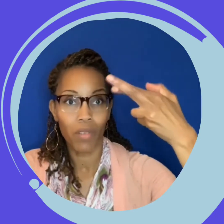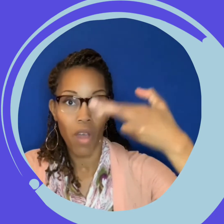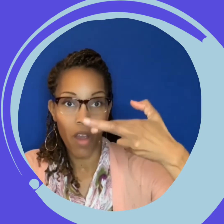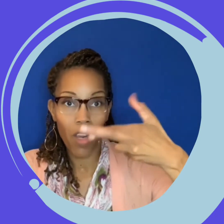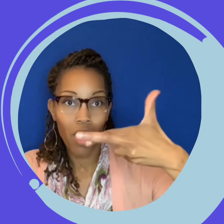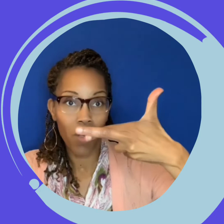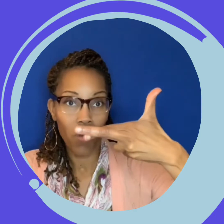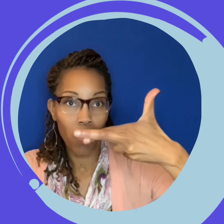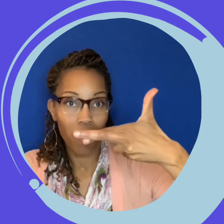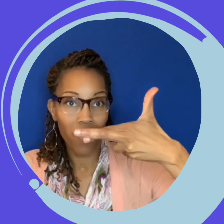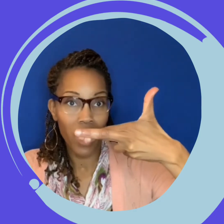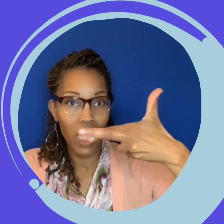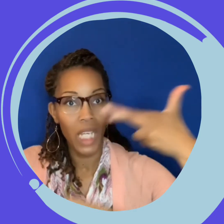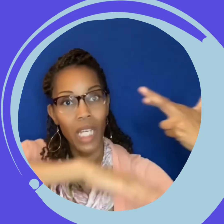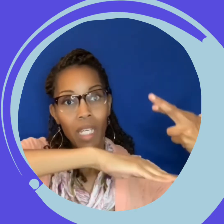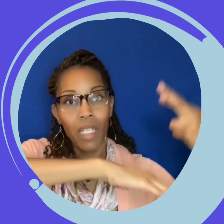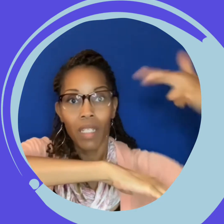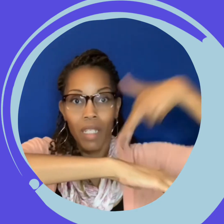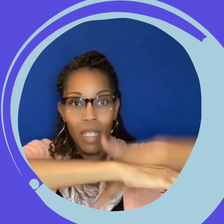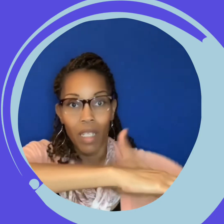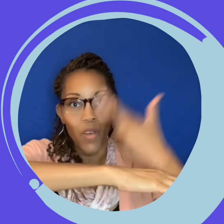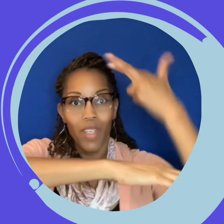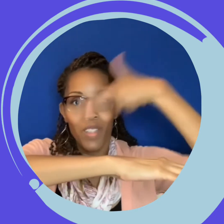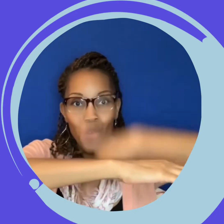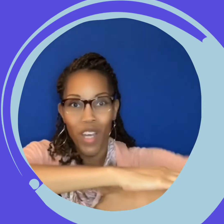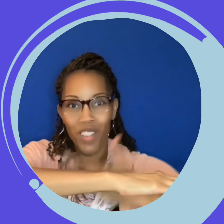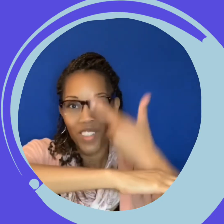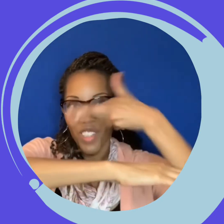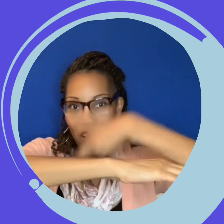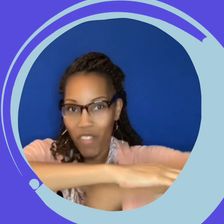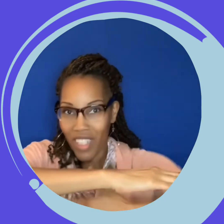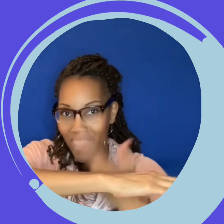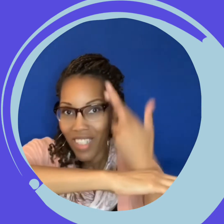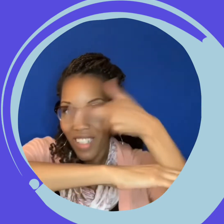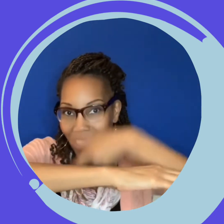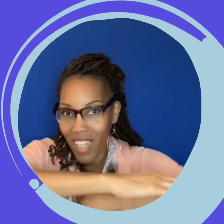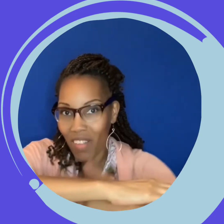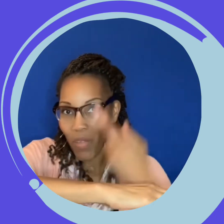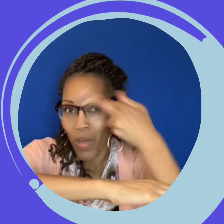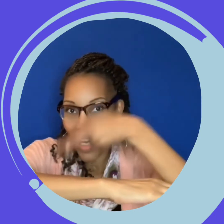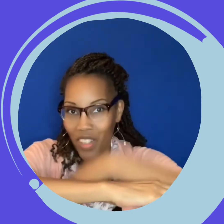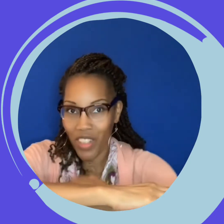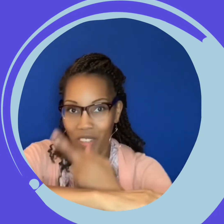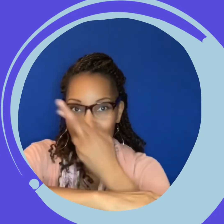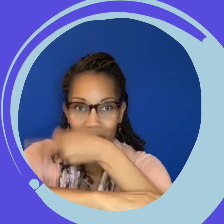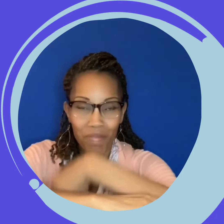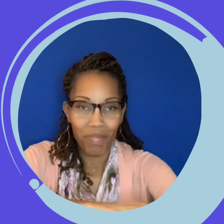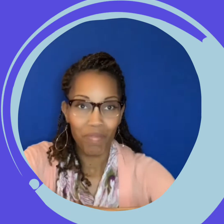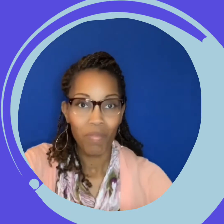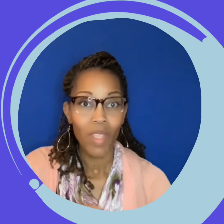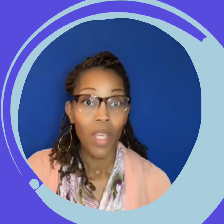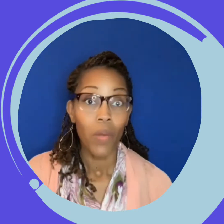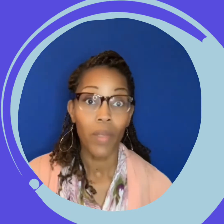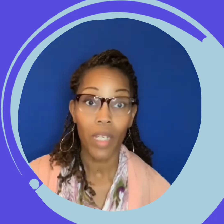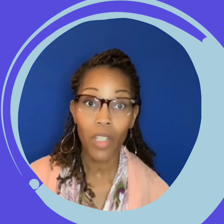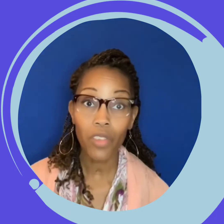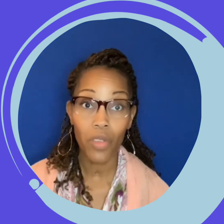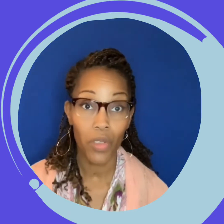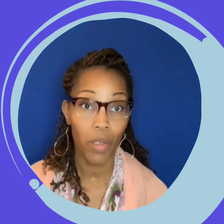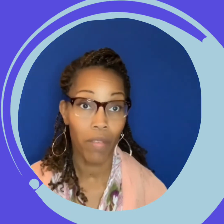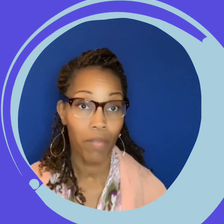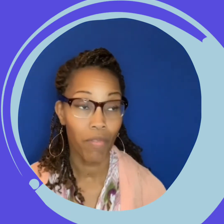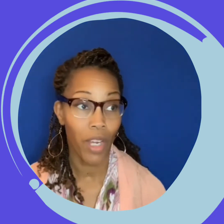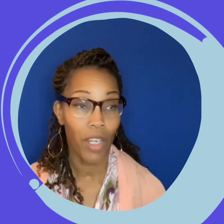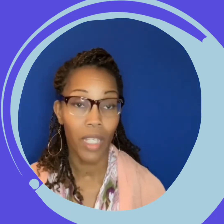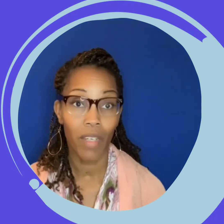to say R with fin going in the water. Dolphin in and out of the water. We can also do